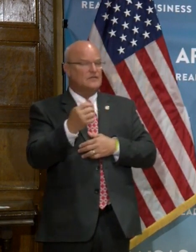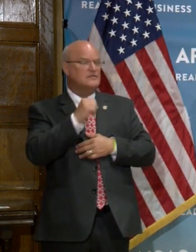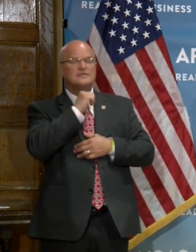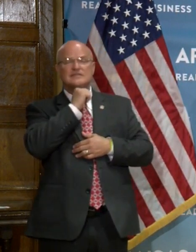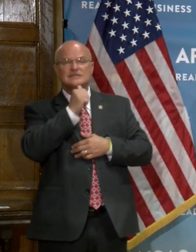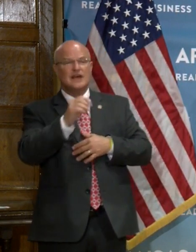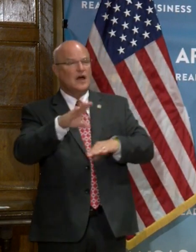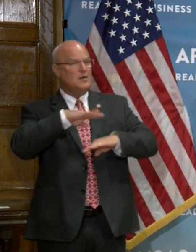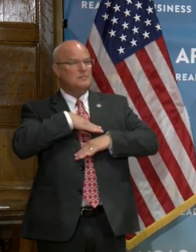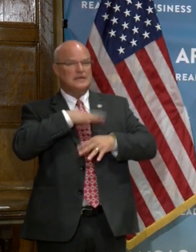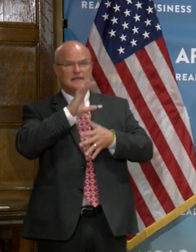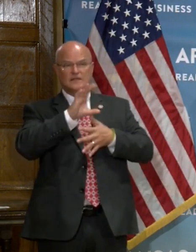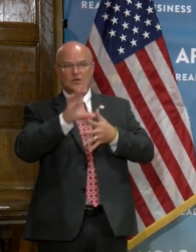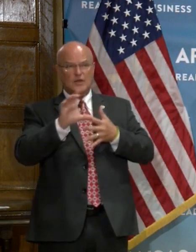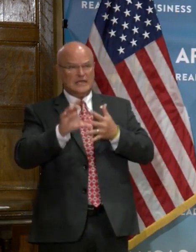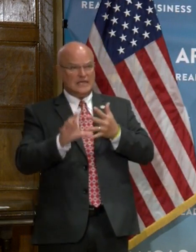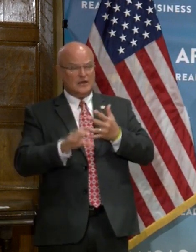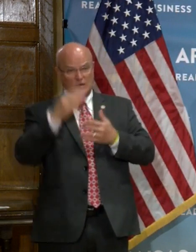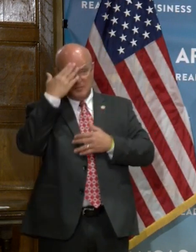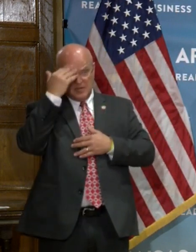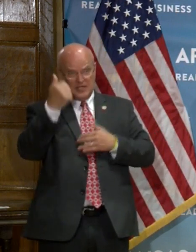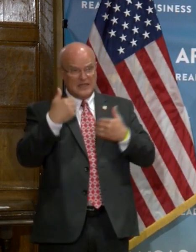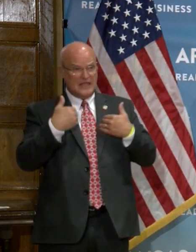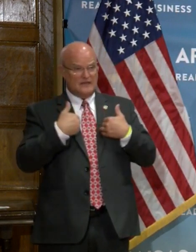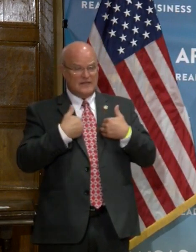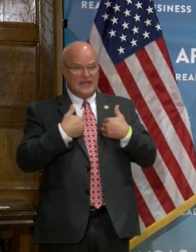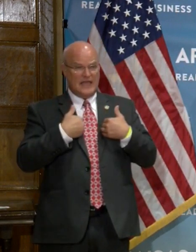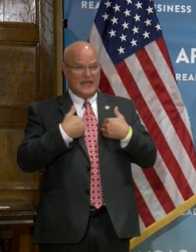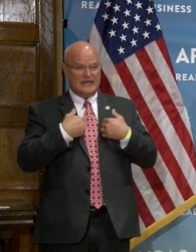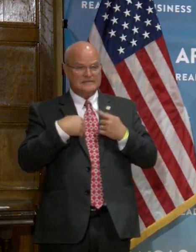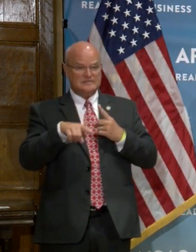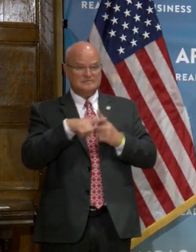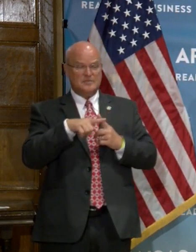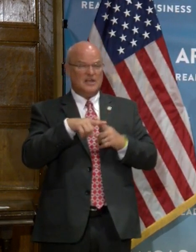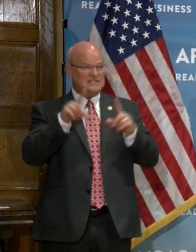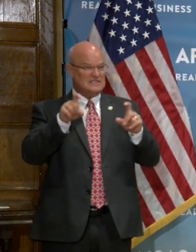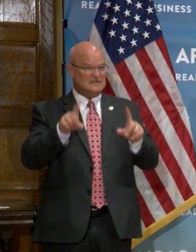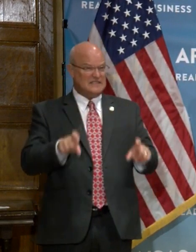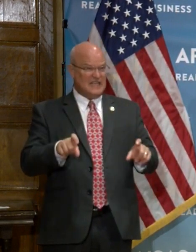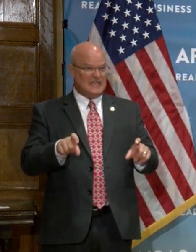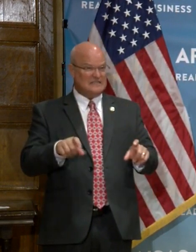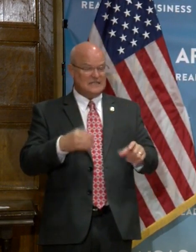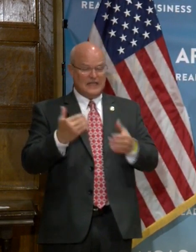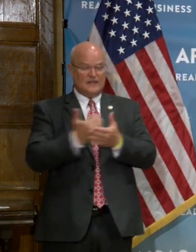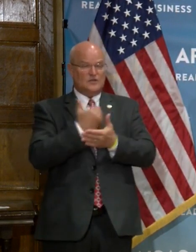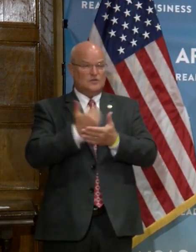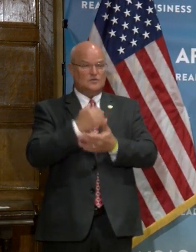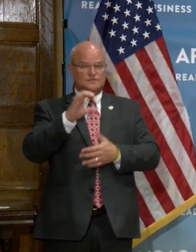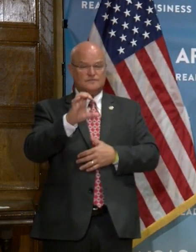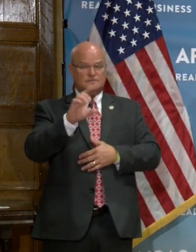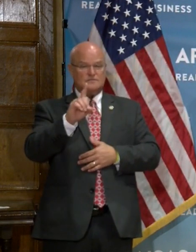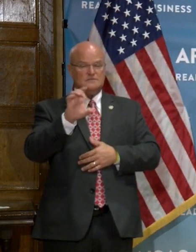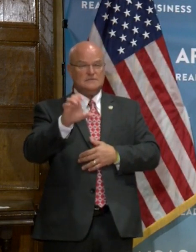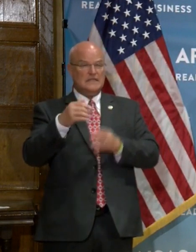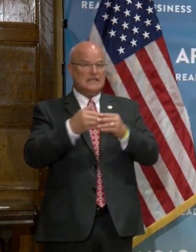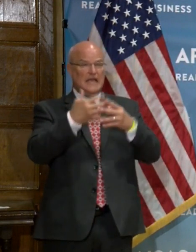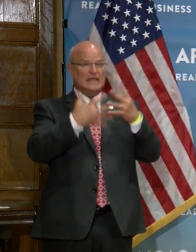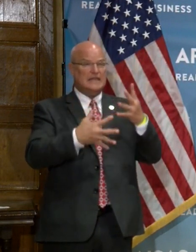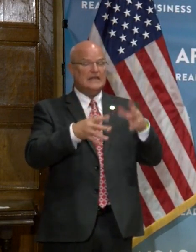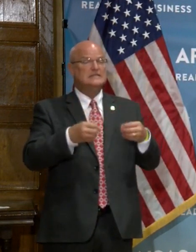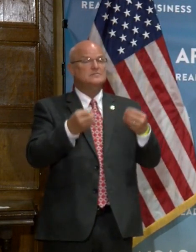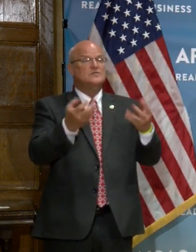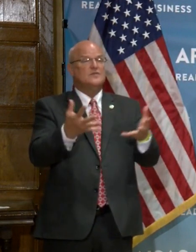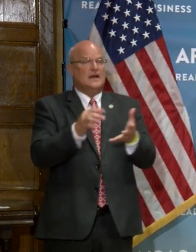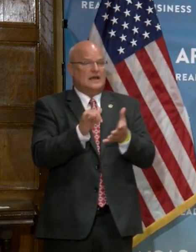not meet the criteria because they've had a positive test, and the new CDC guidelines provides